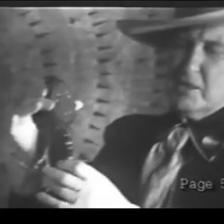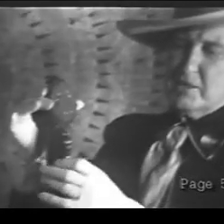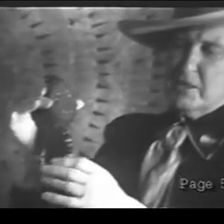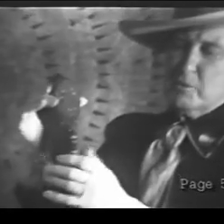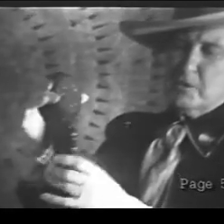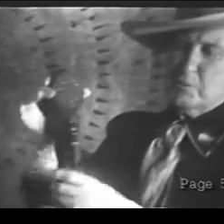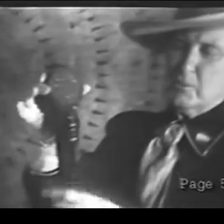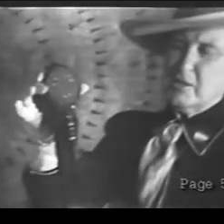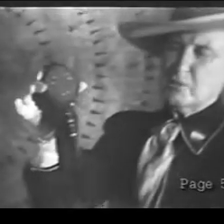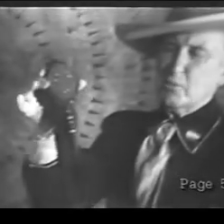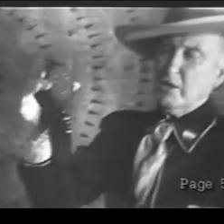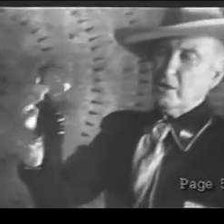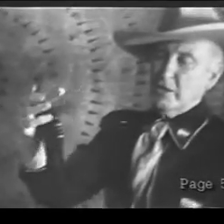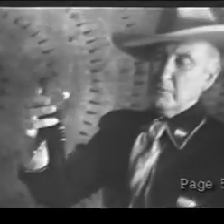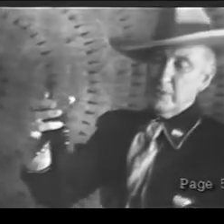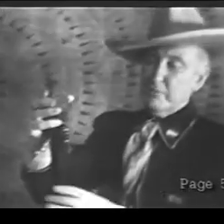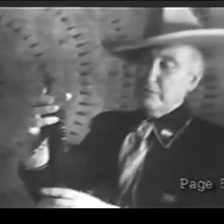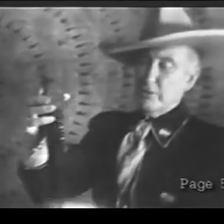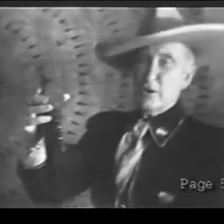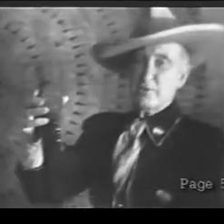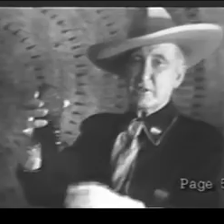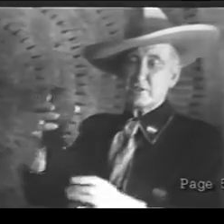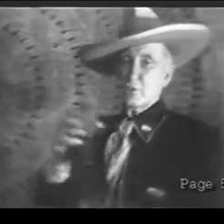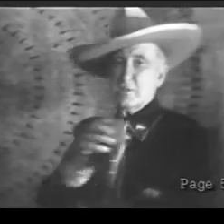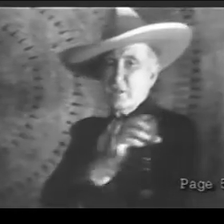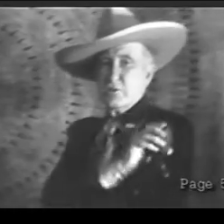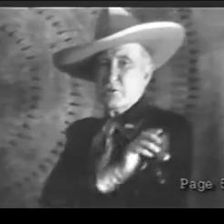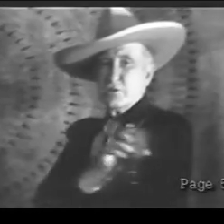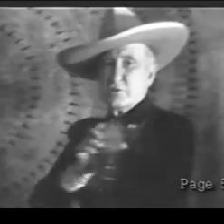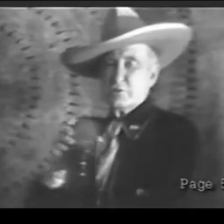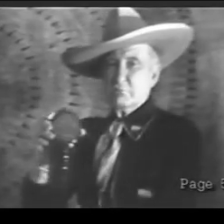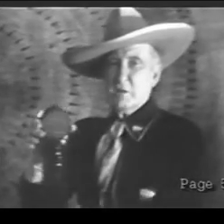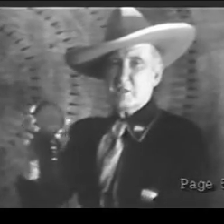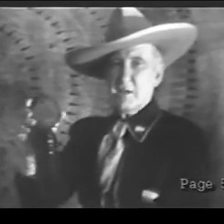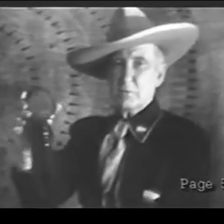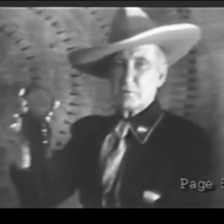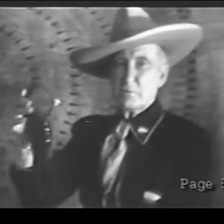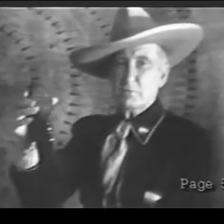and then they would unbraid it to wear, and very often they'd sew these on their shirts. Many scalps, you know.